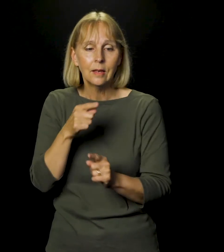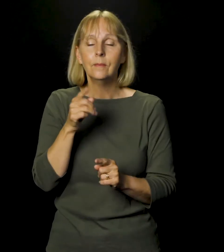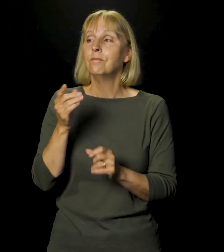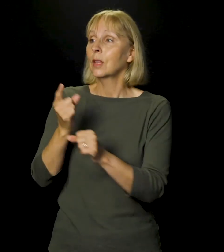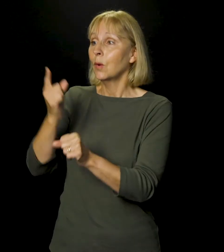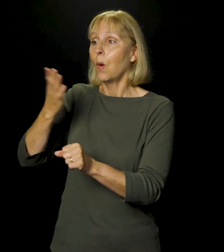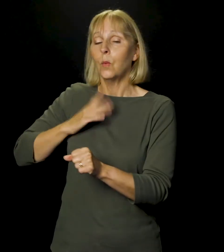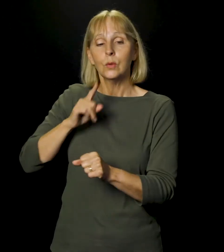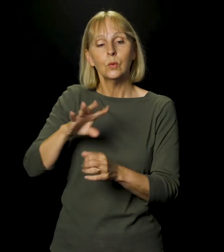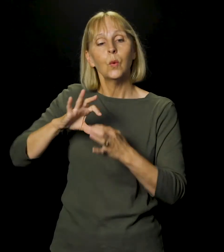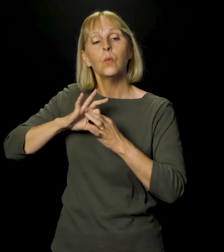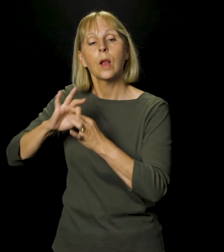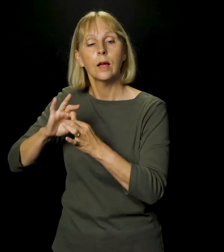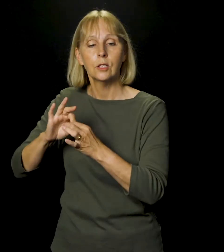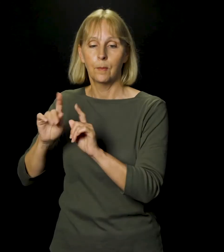with him.